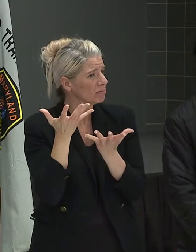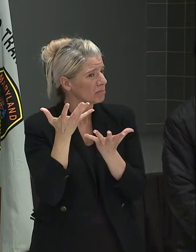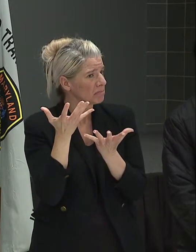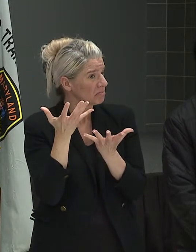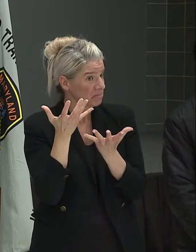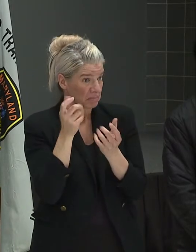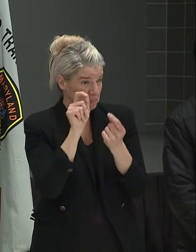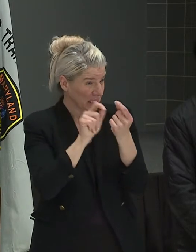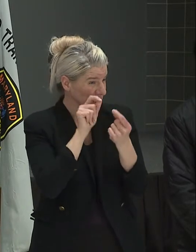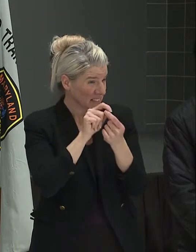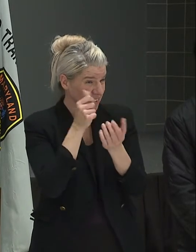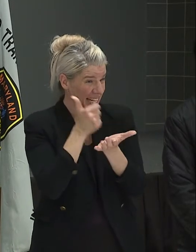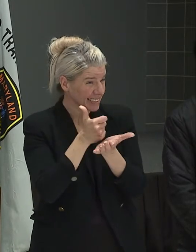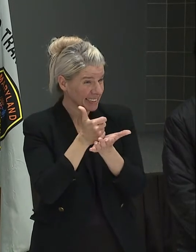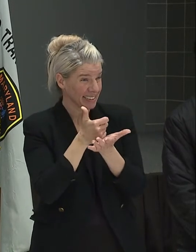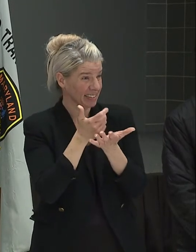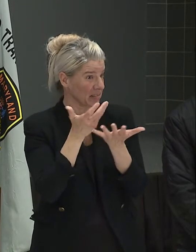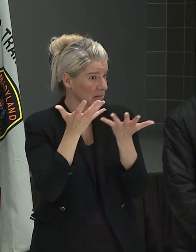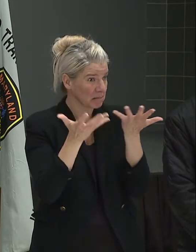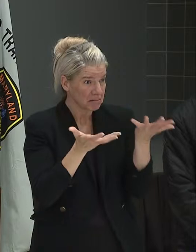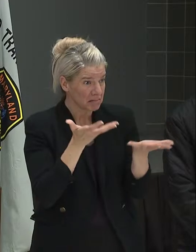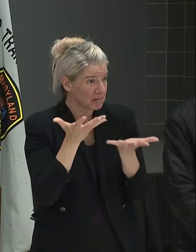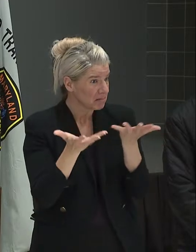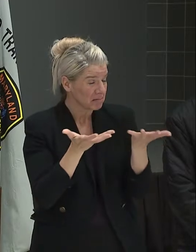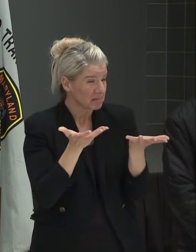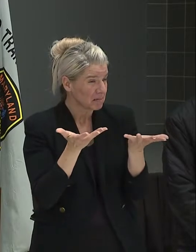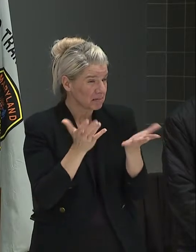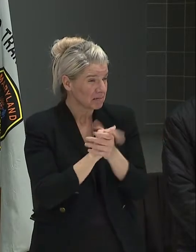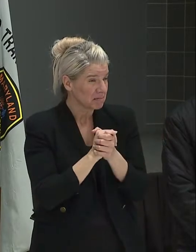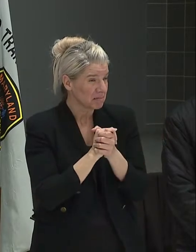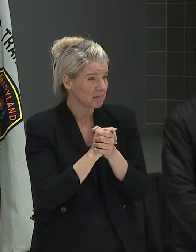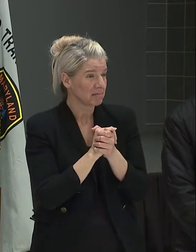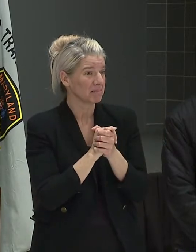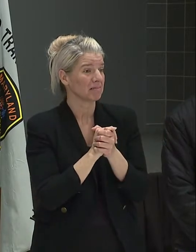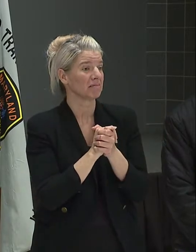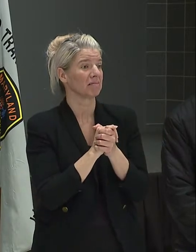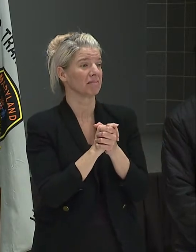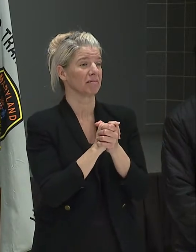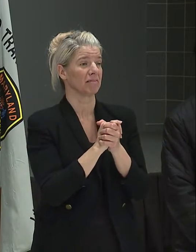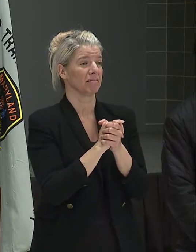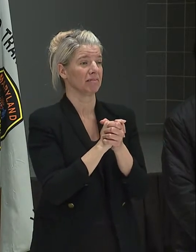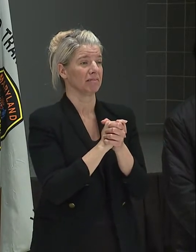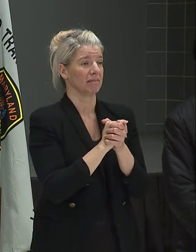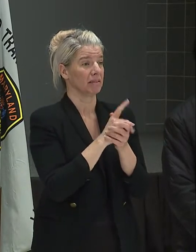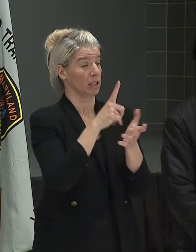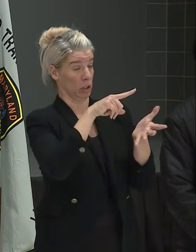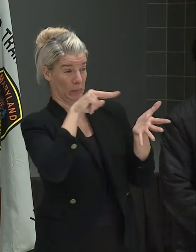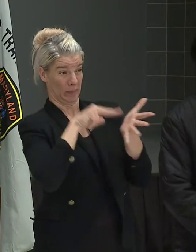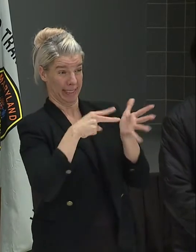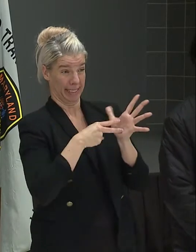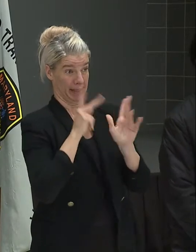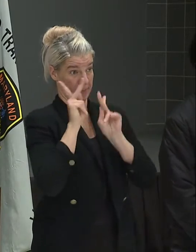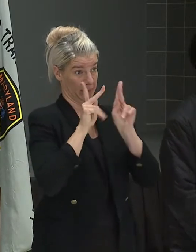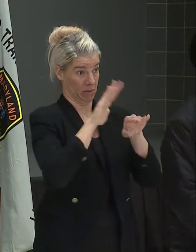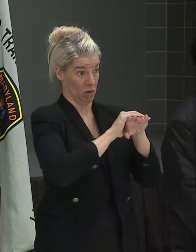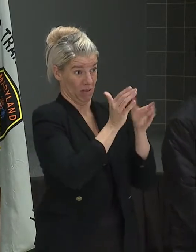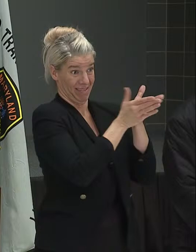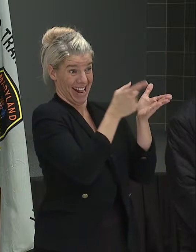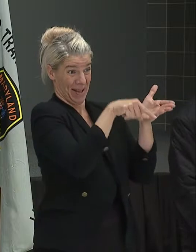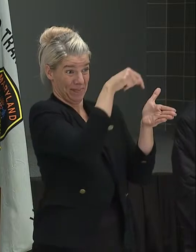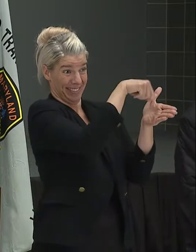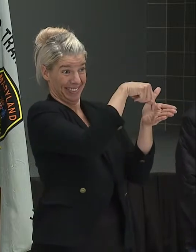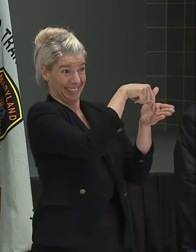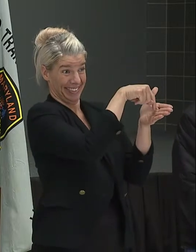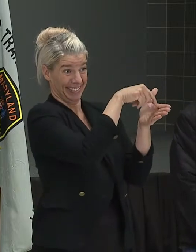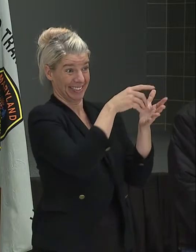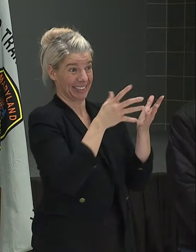or anything like that? Specifically ones who are still on The Dolly? Yeah, the Dolly and the other cargo ships that are